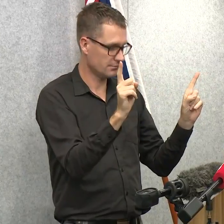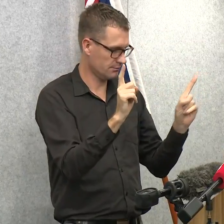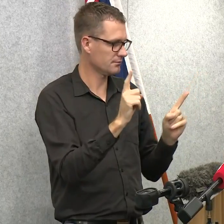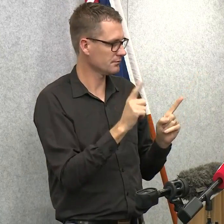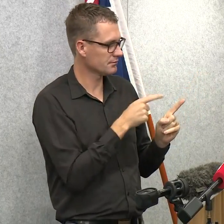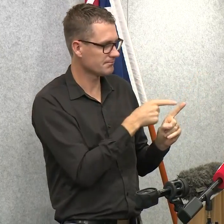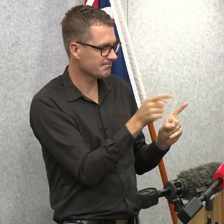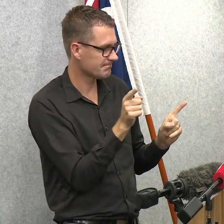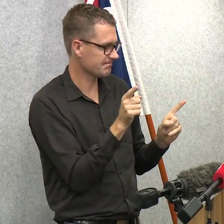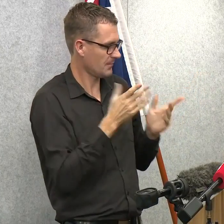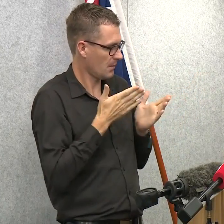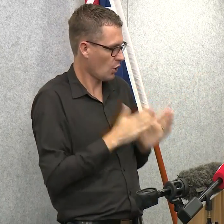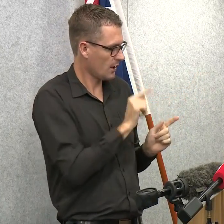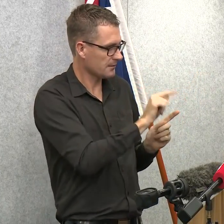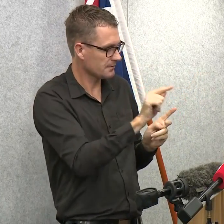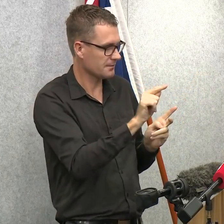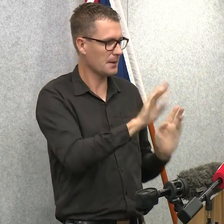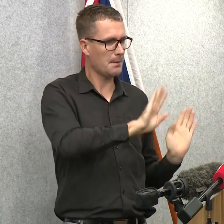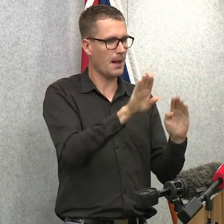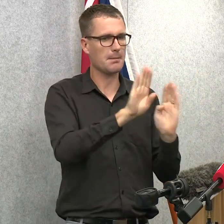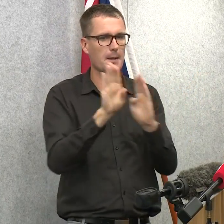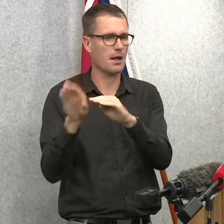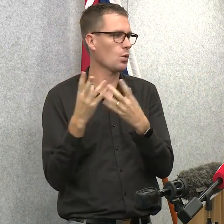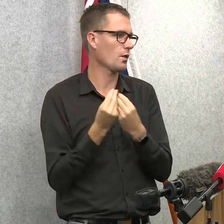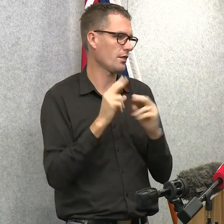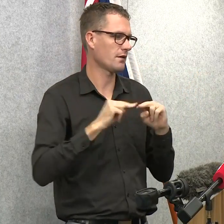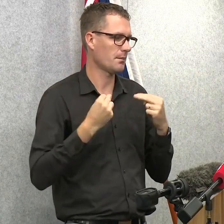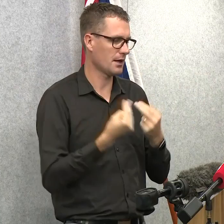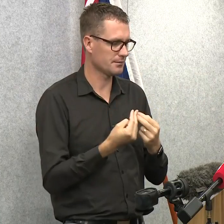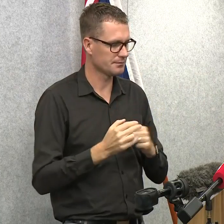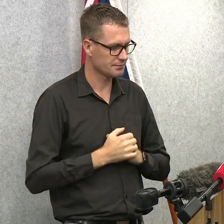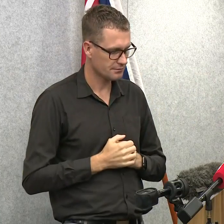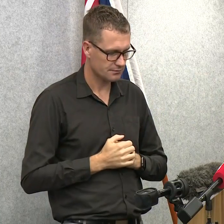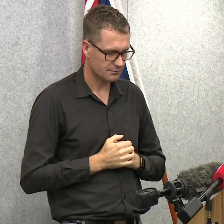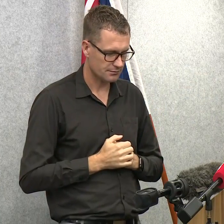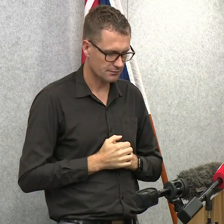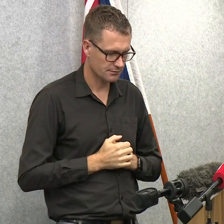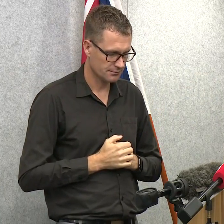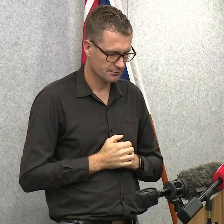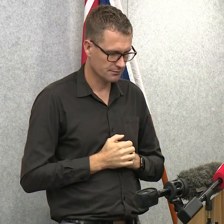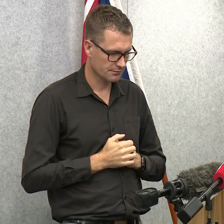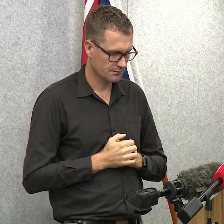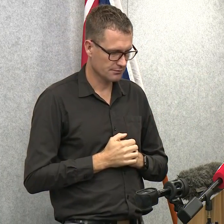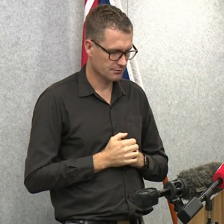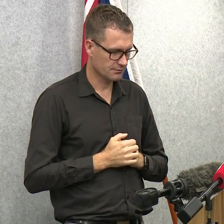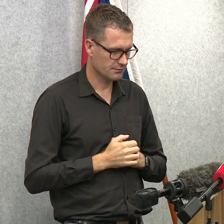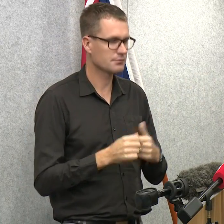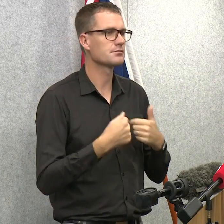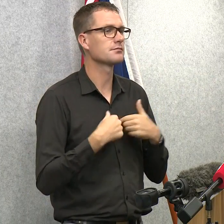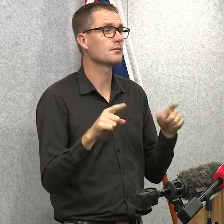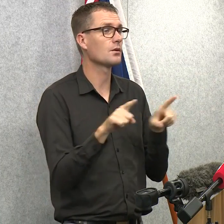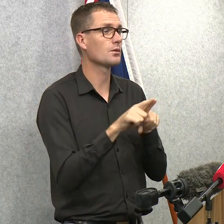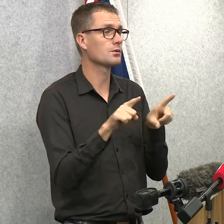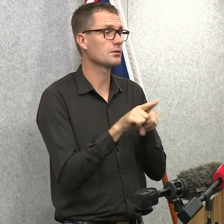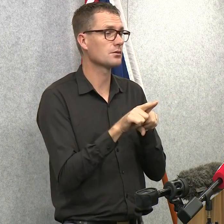reuniting these victims with their loved ones. We also have 21